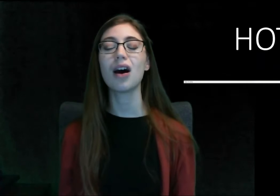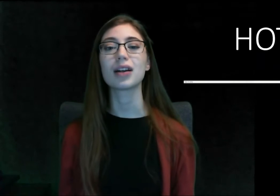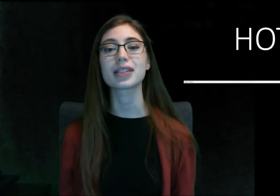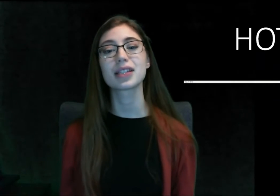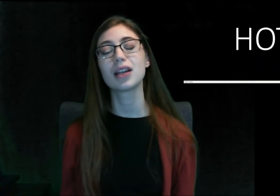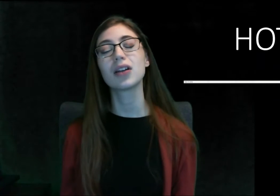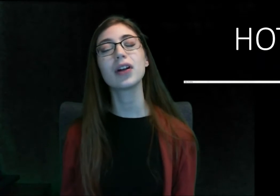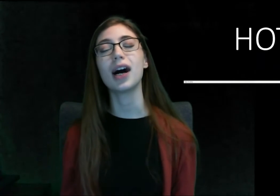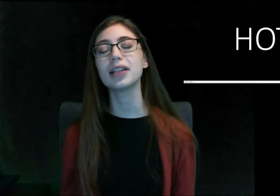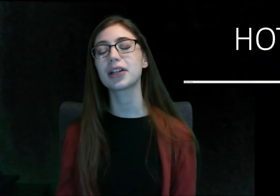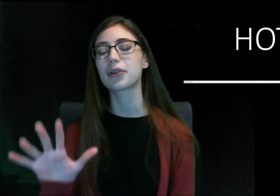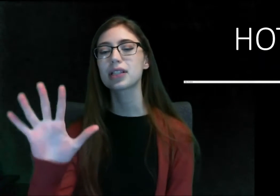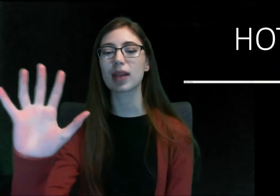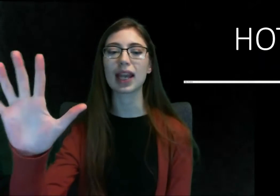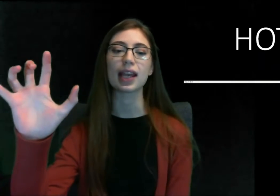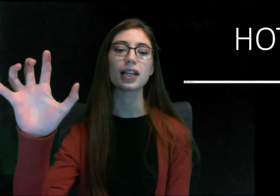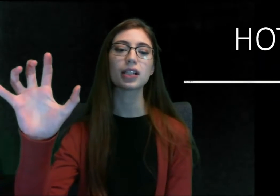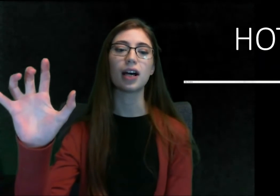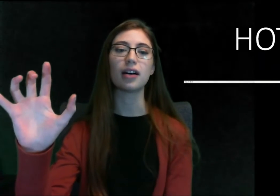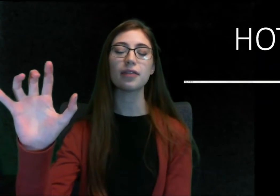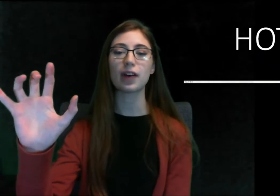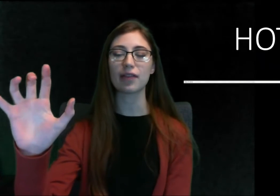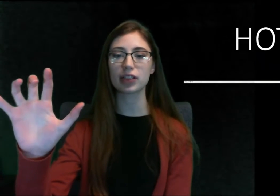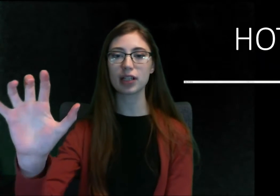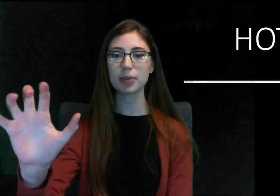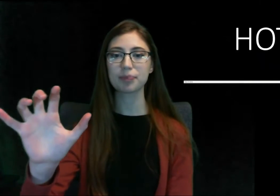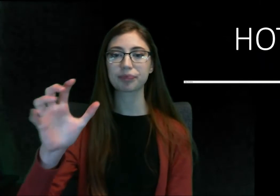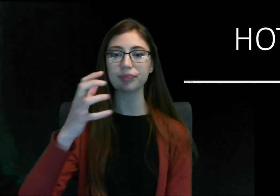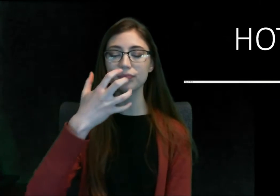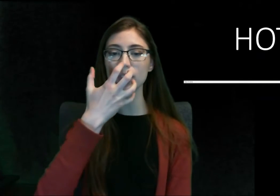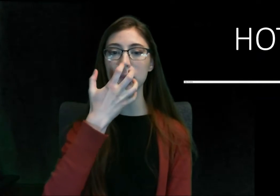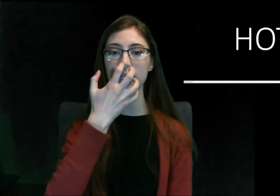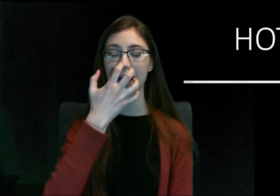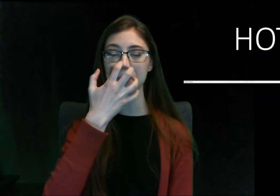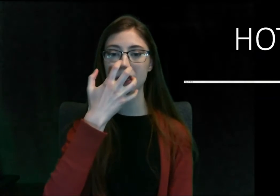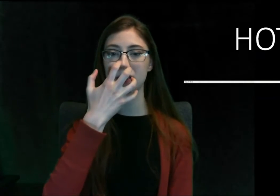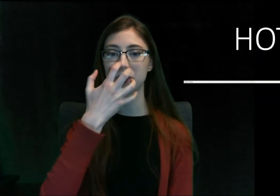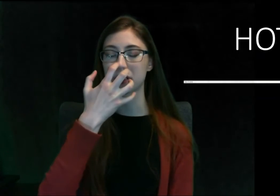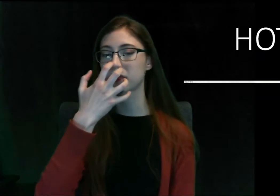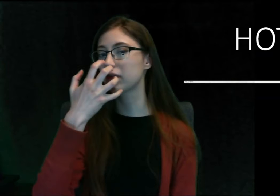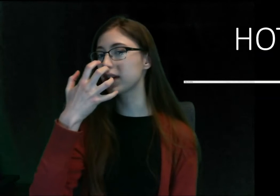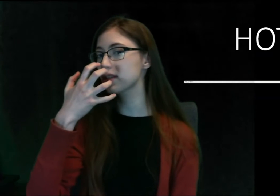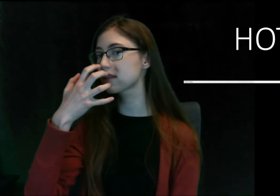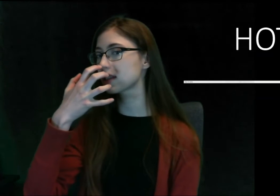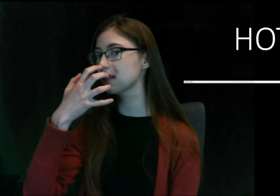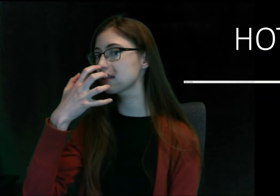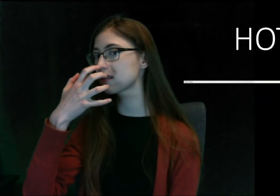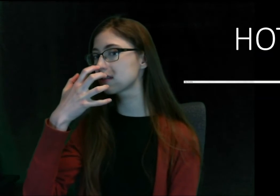Hot. For hot, you're going to make a claw 5 hand shape. Put it up in front of your face like this.